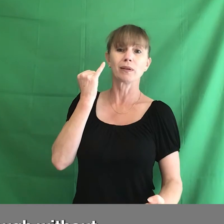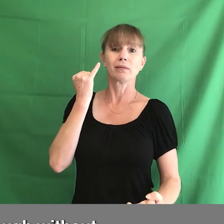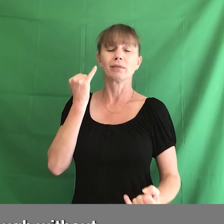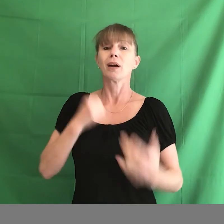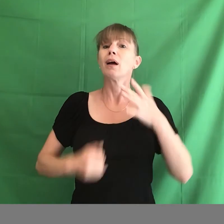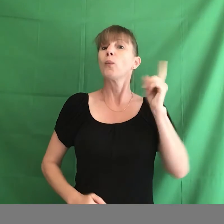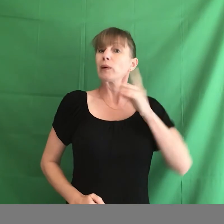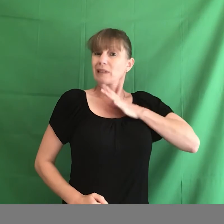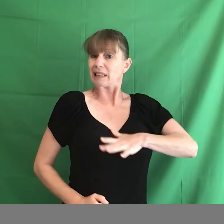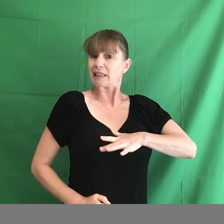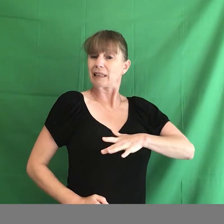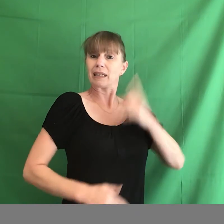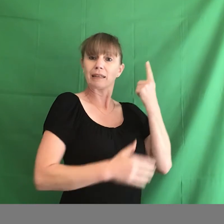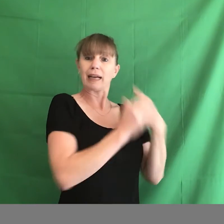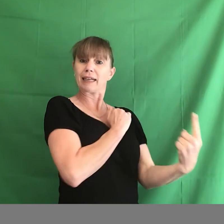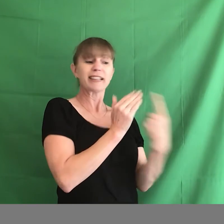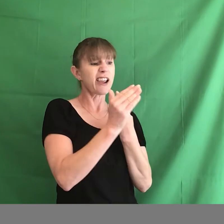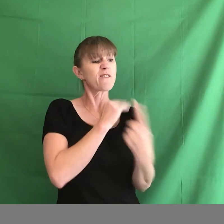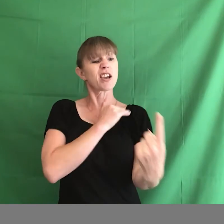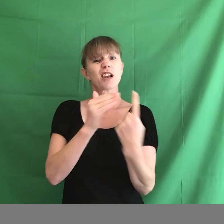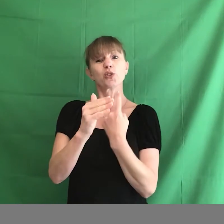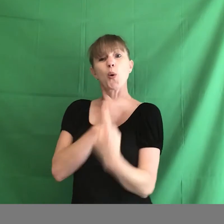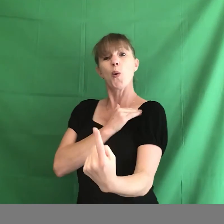worse. What we need is